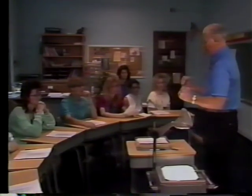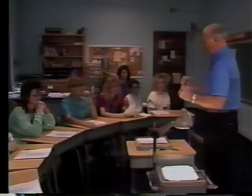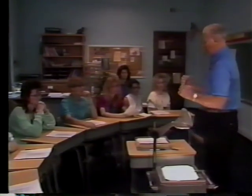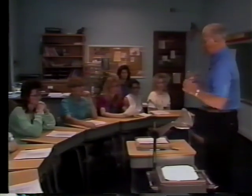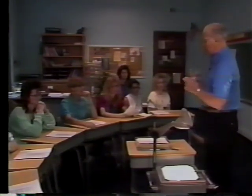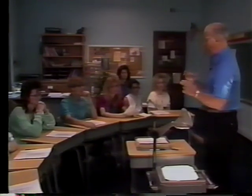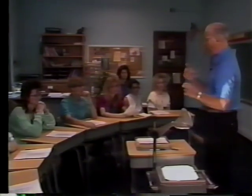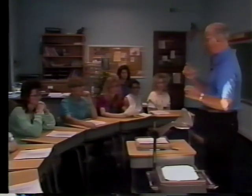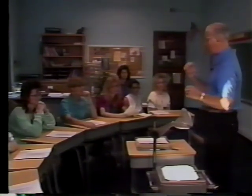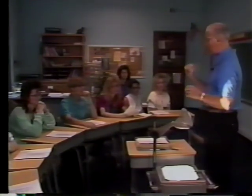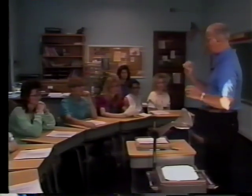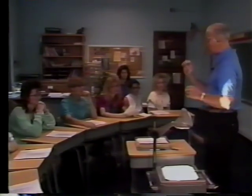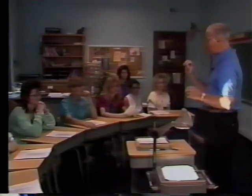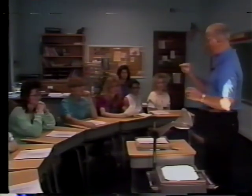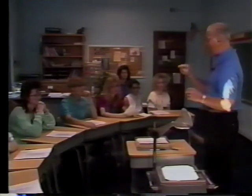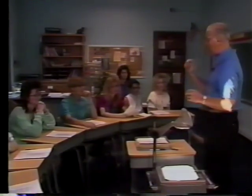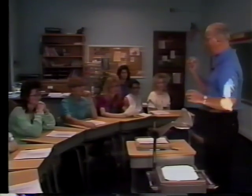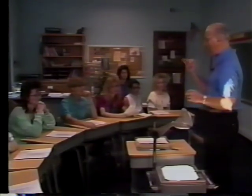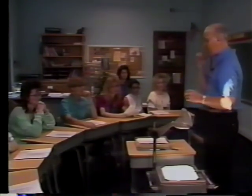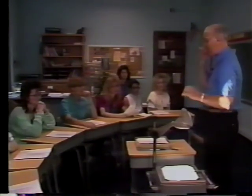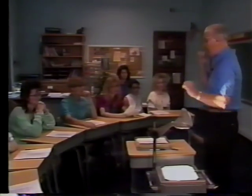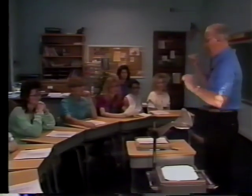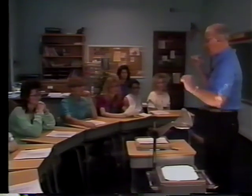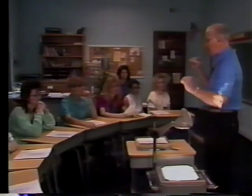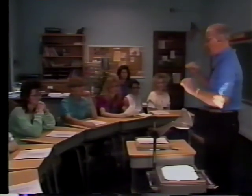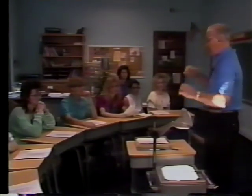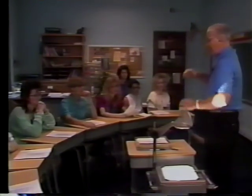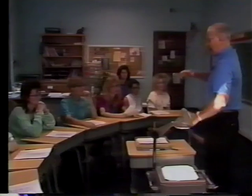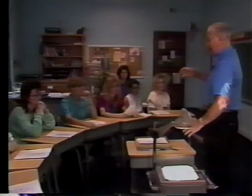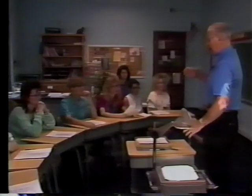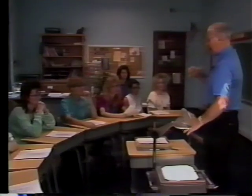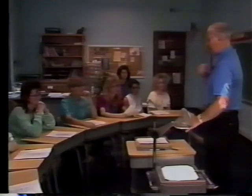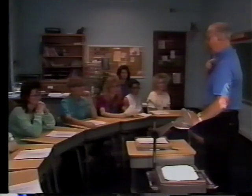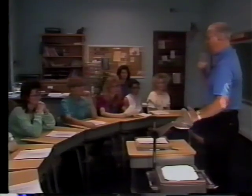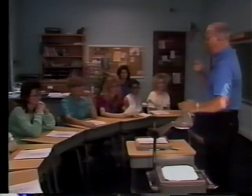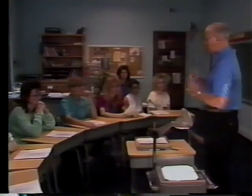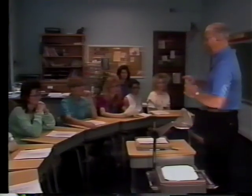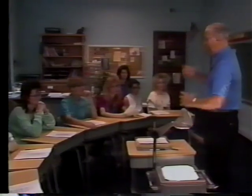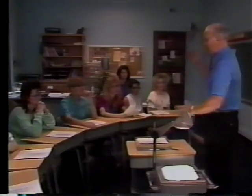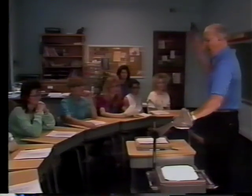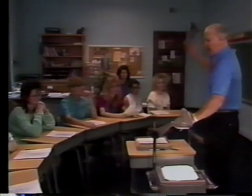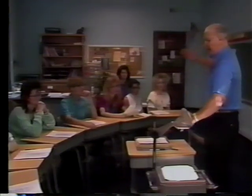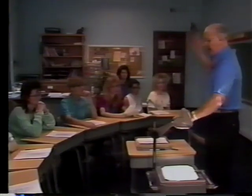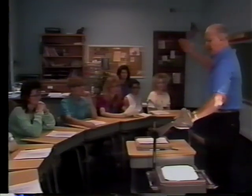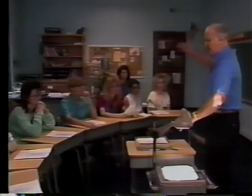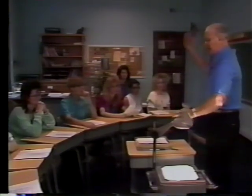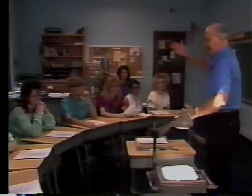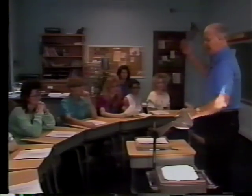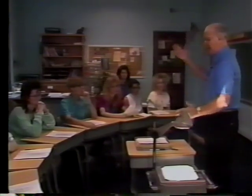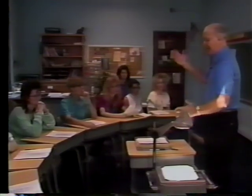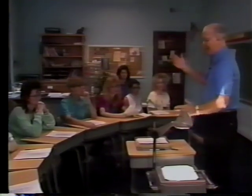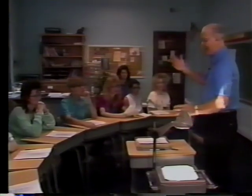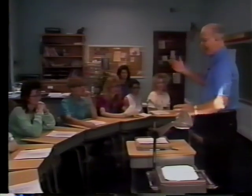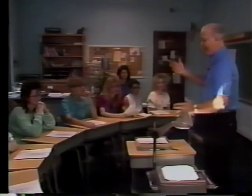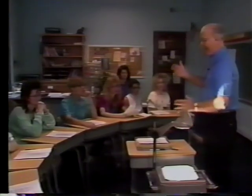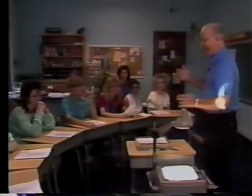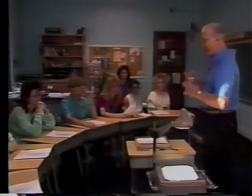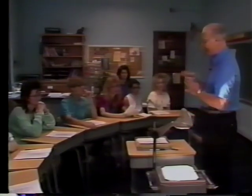It was called the Son of Thunder. Voice like thunder. And it was